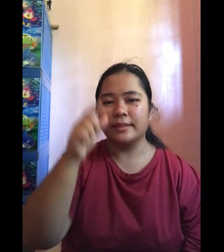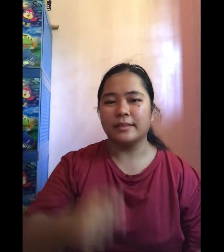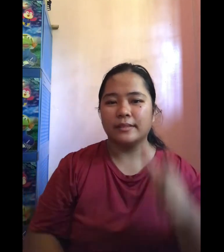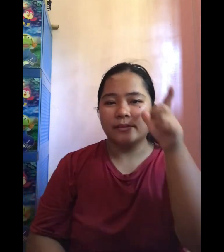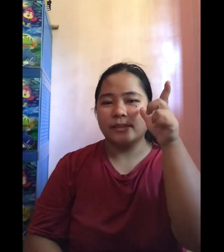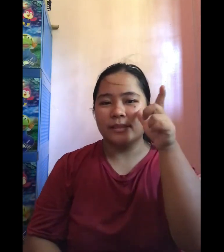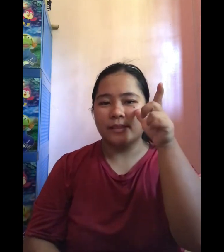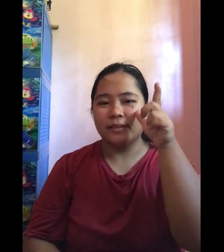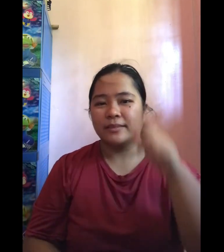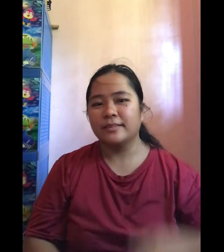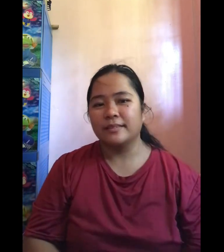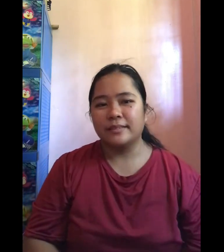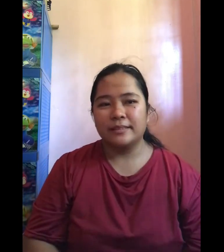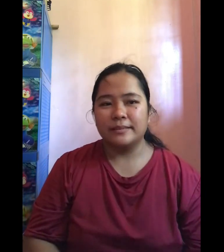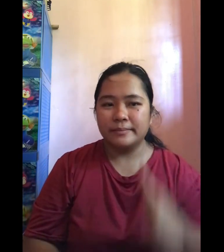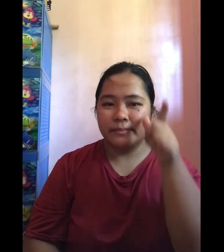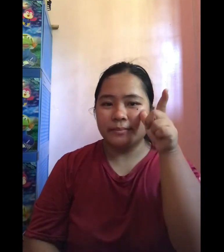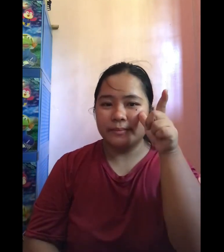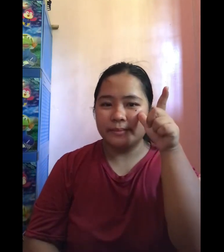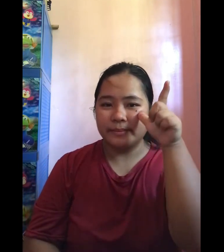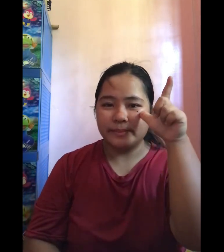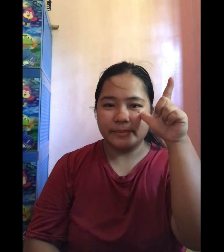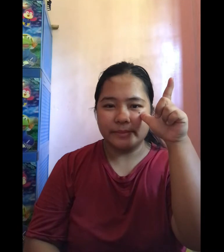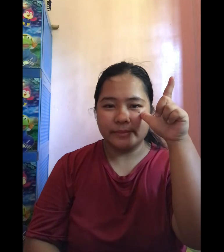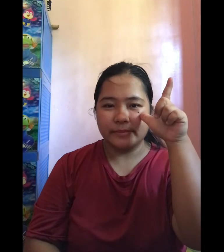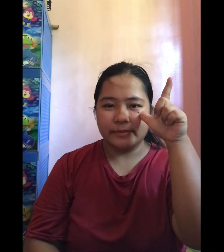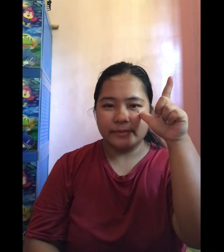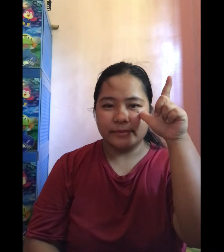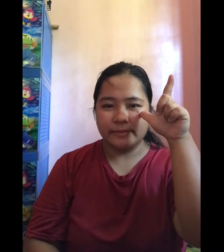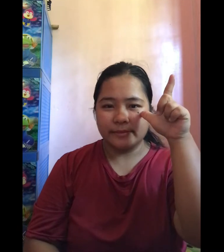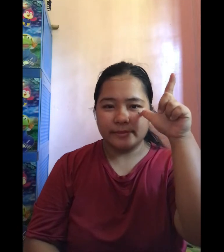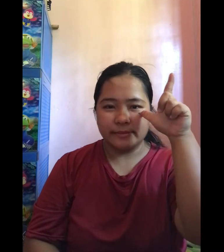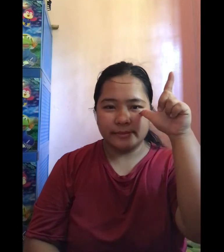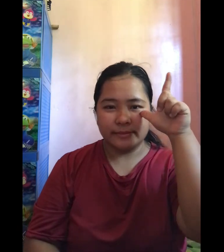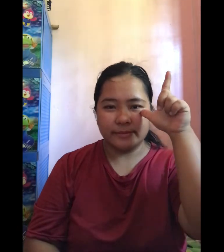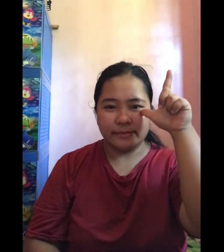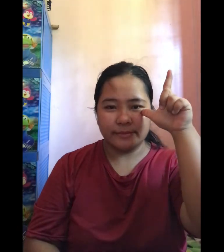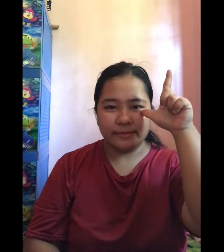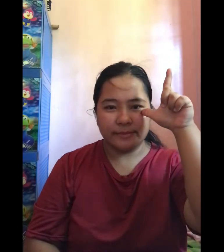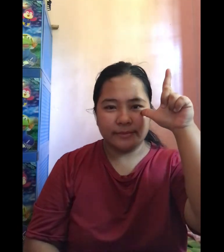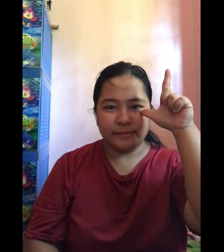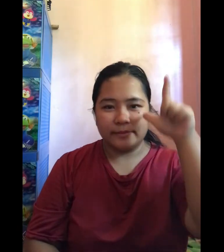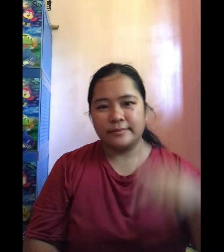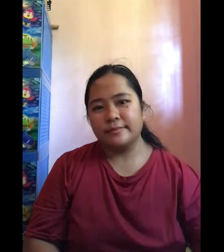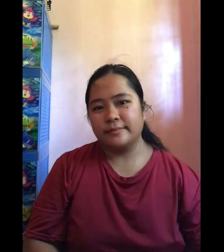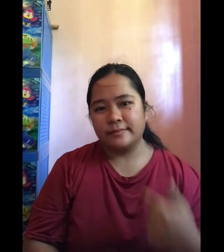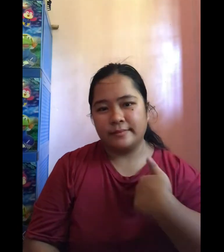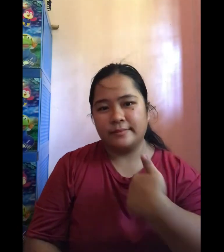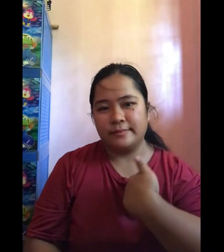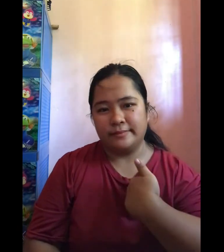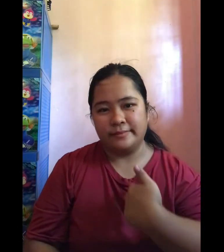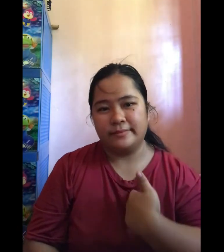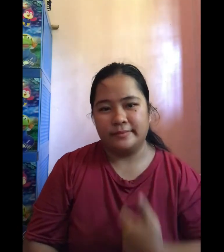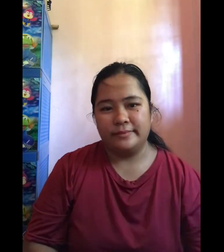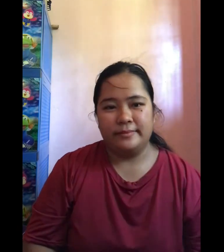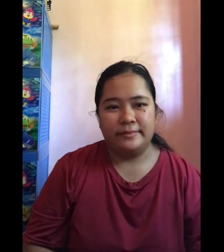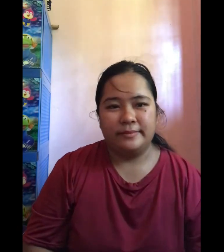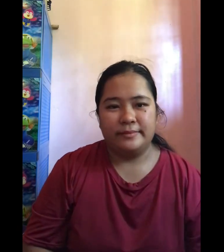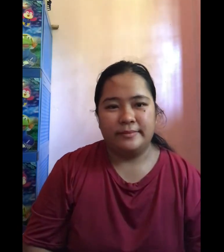why this is my sign name, because one of my deaf friends in Tampa gave me this because they said I'm a nice person. Because this is a sign for